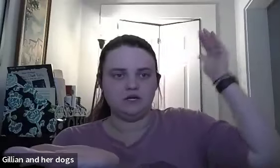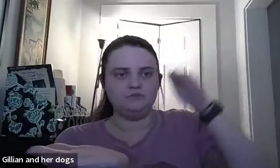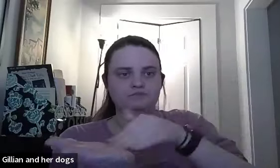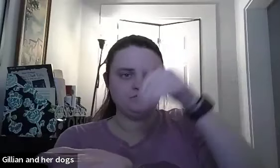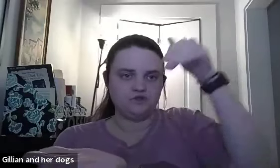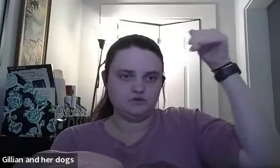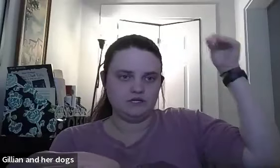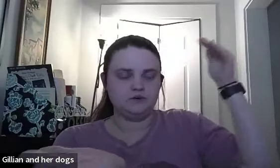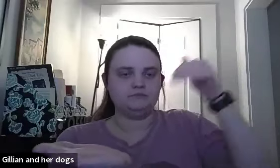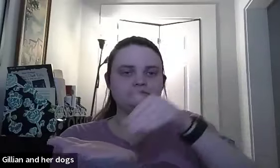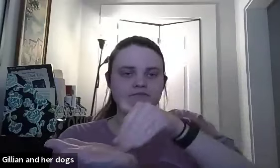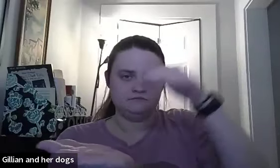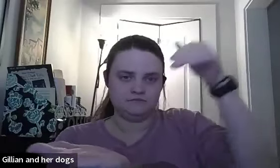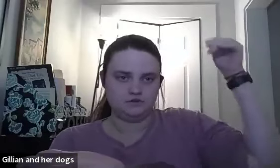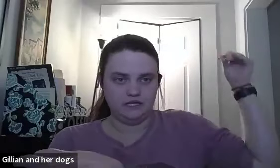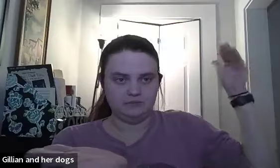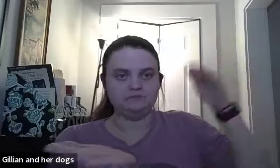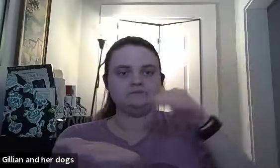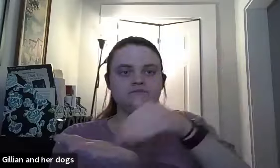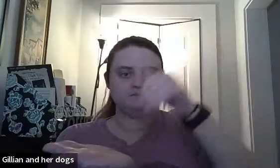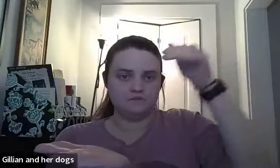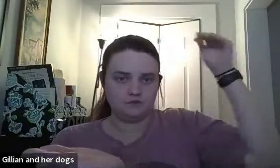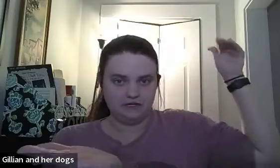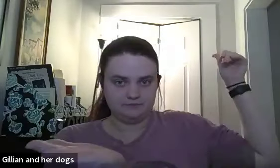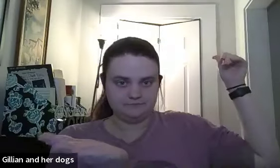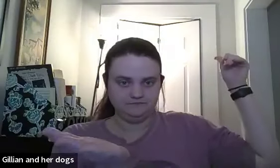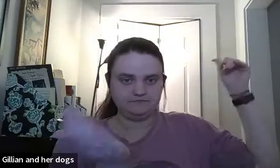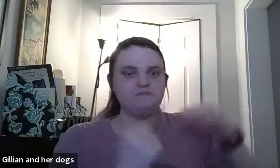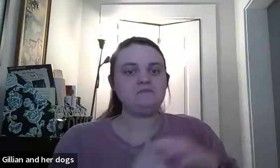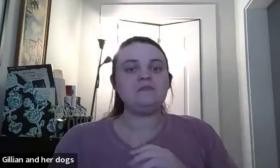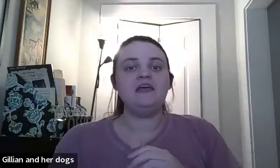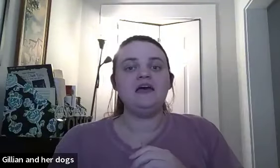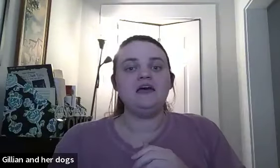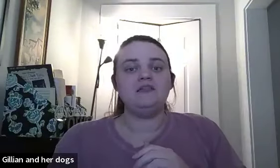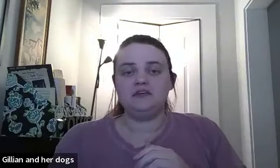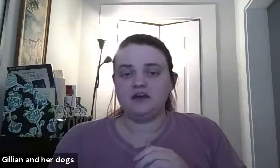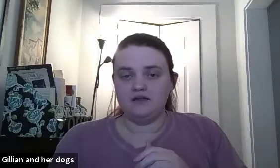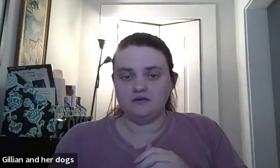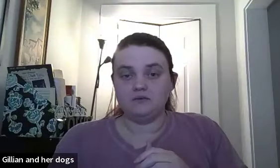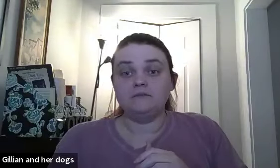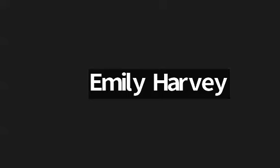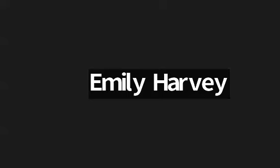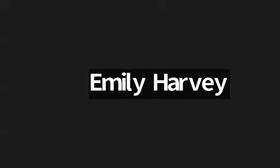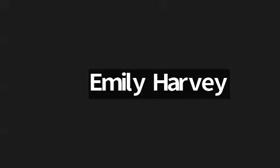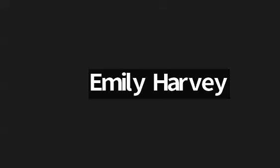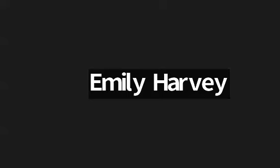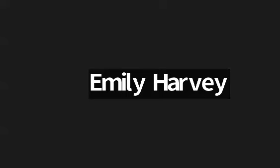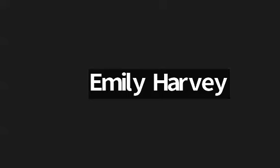Tornado, tornado, tornado, tornado. The Or like other, Dorothy being carried